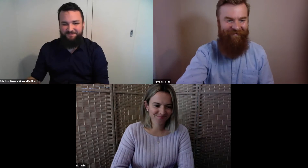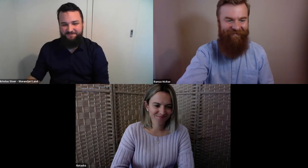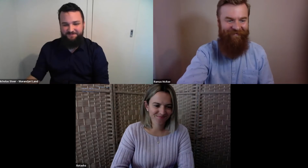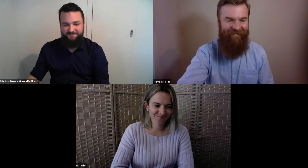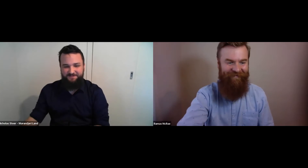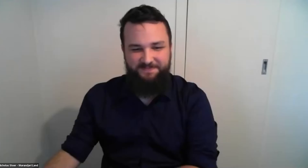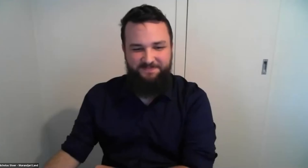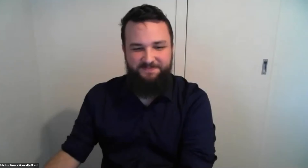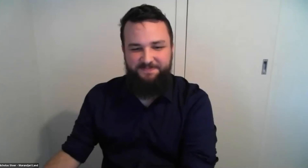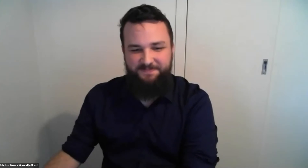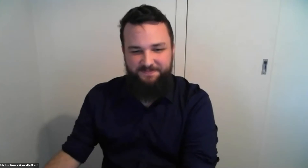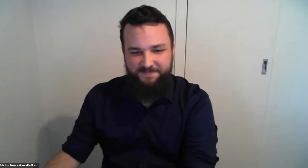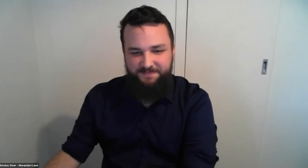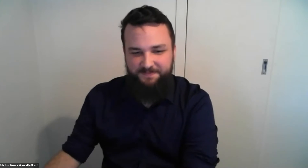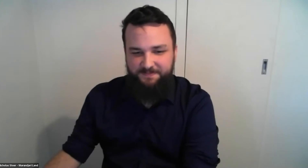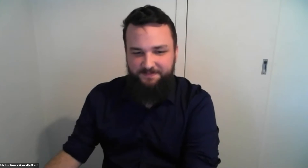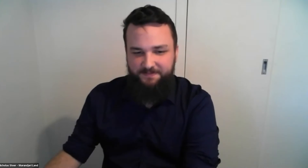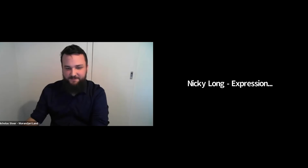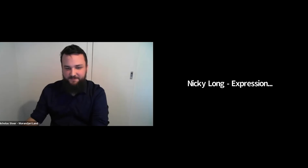all.